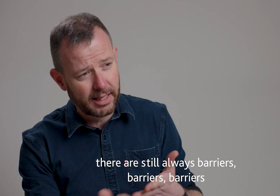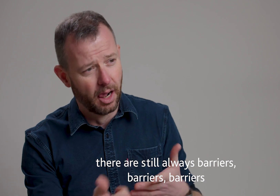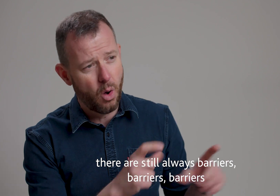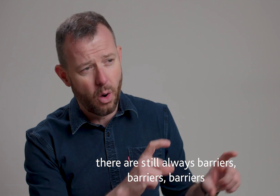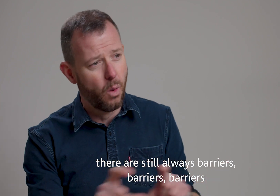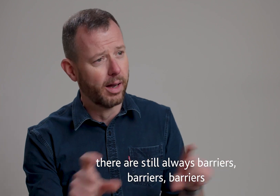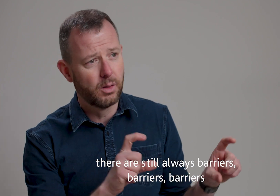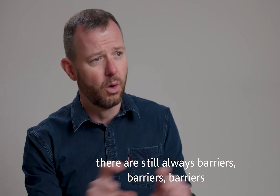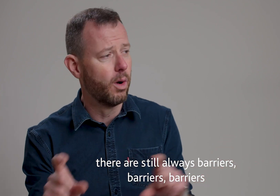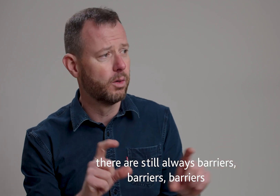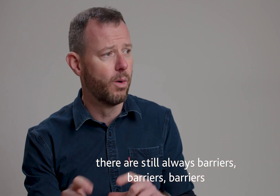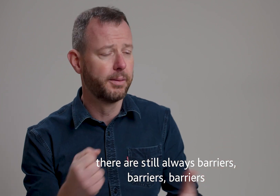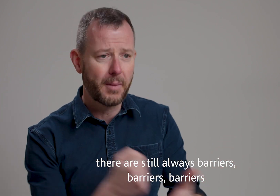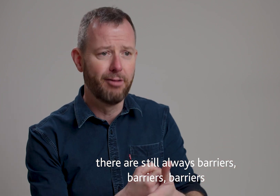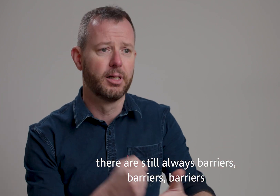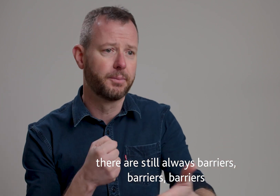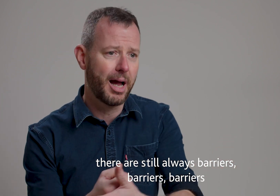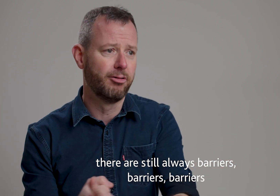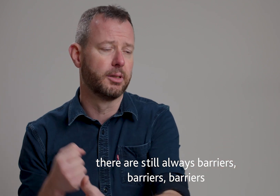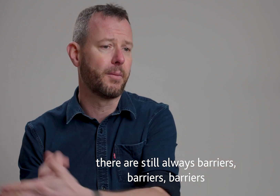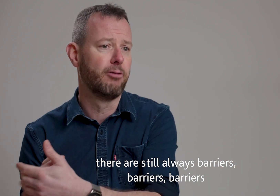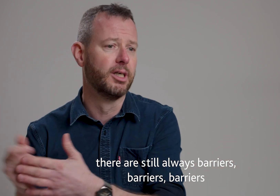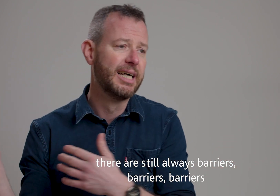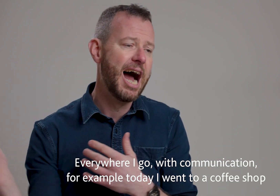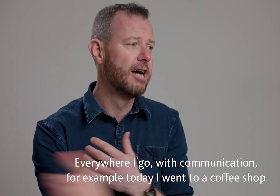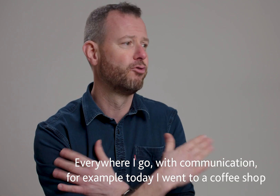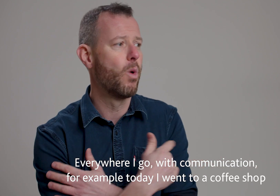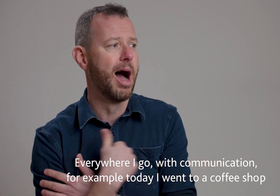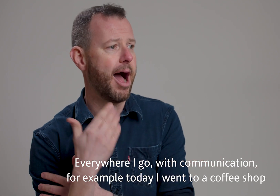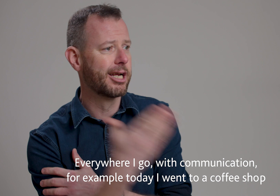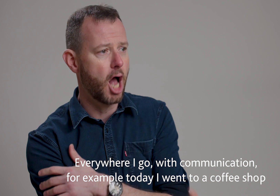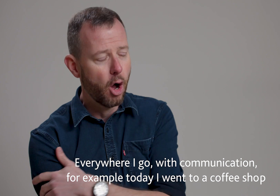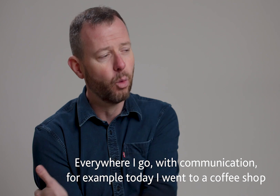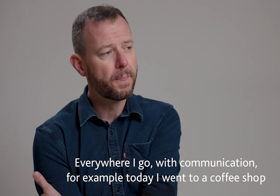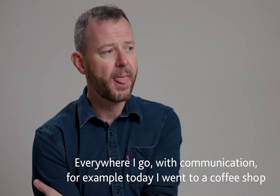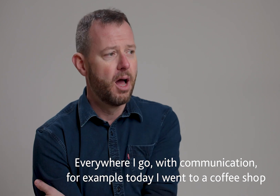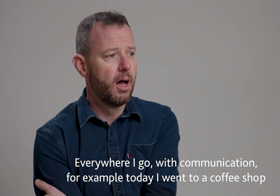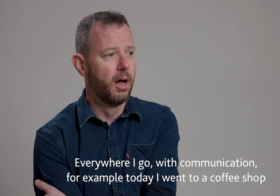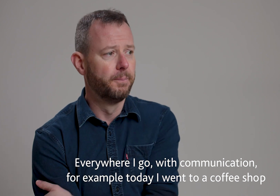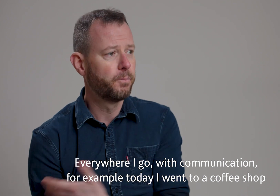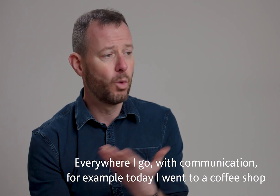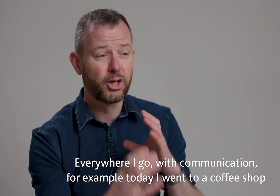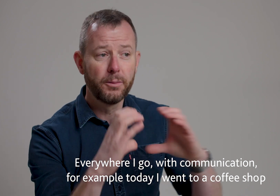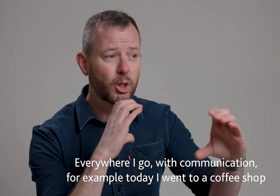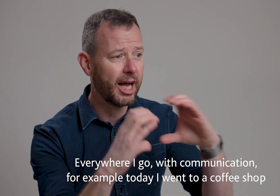still always, standard, everywhere I go. With